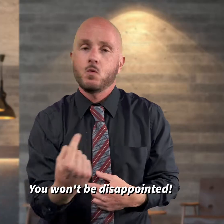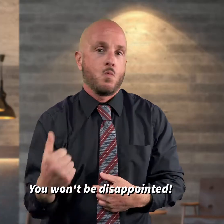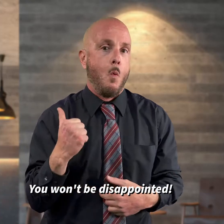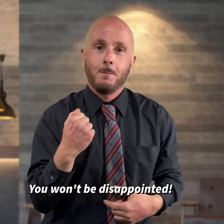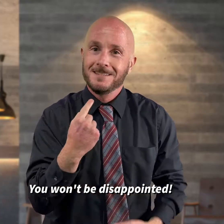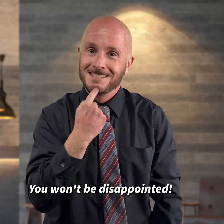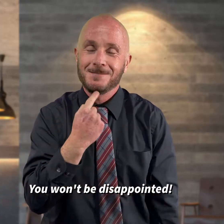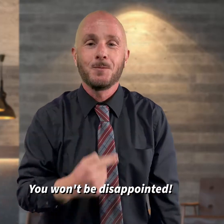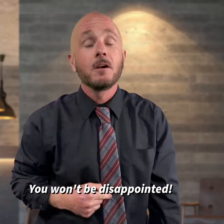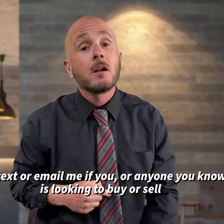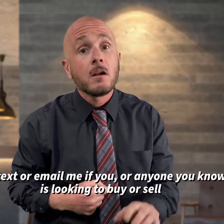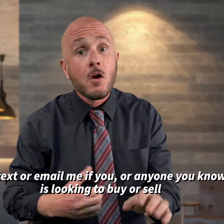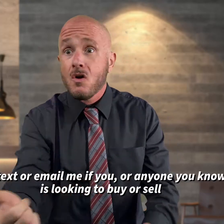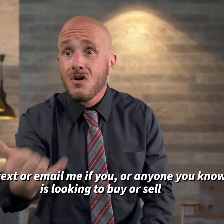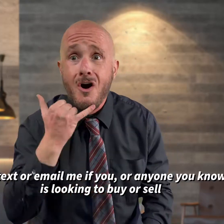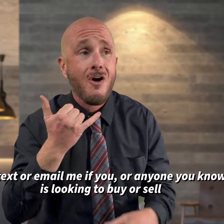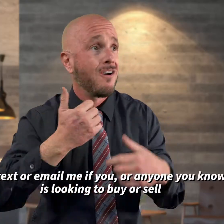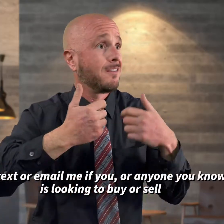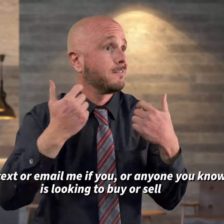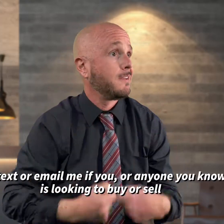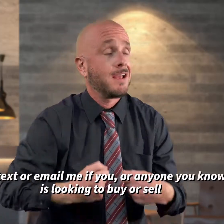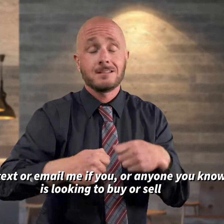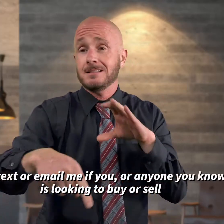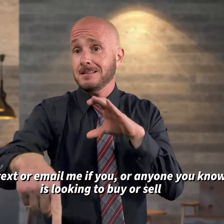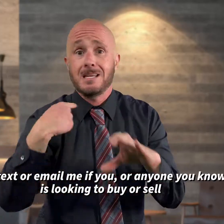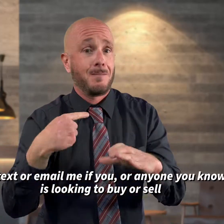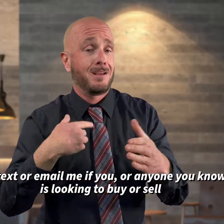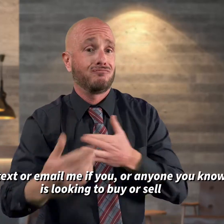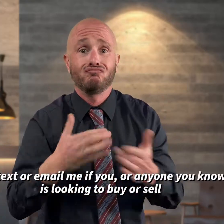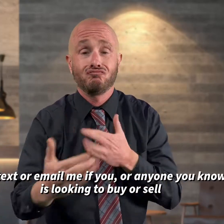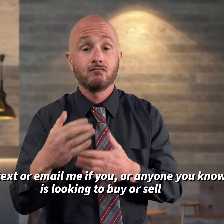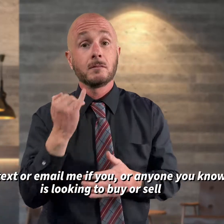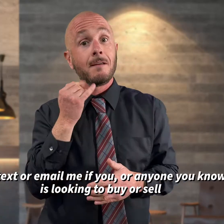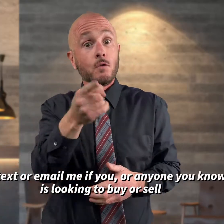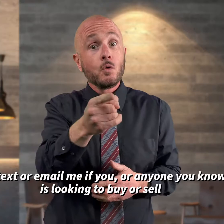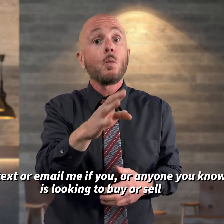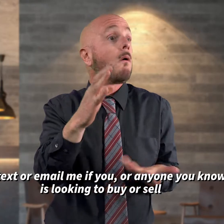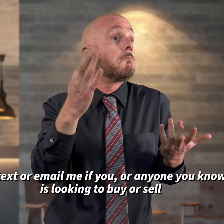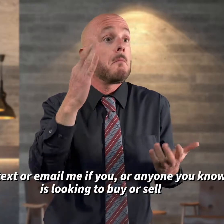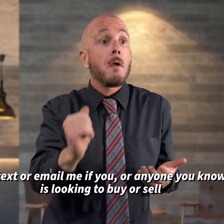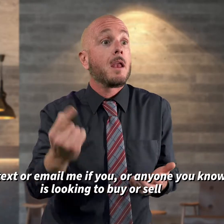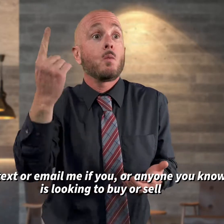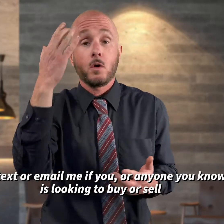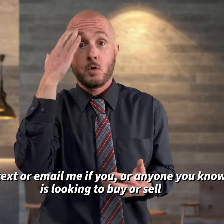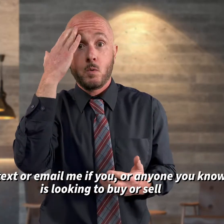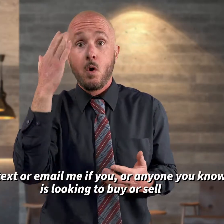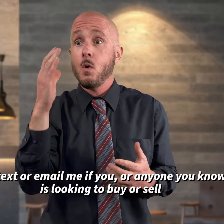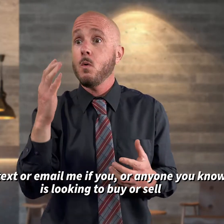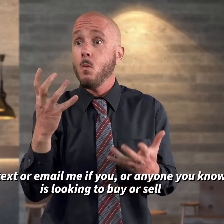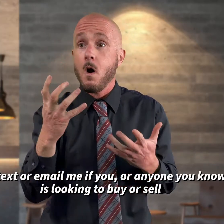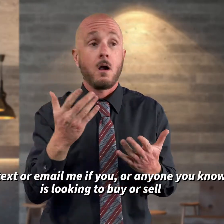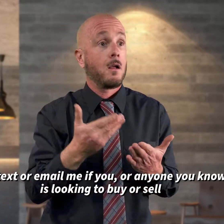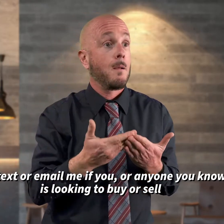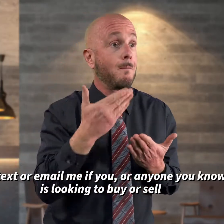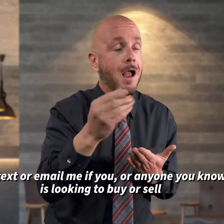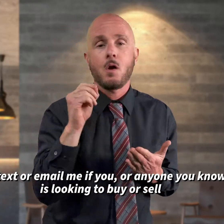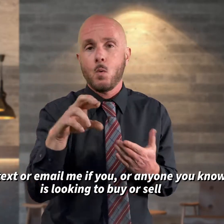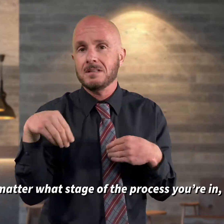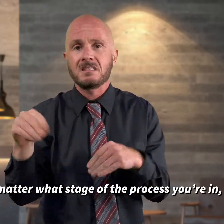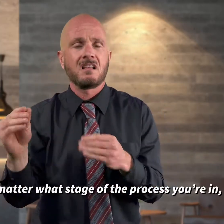disappointed. Call, text, or email me if you or anyone you know is looking to buy or sell. No